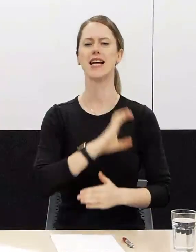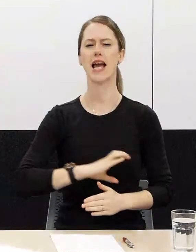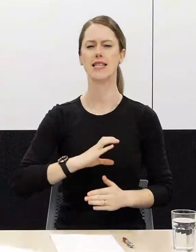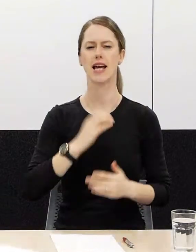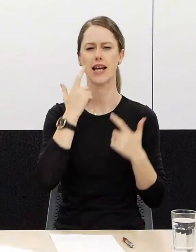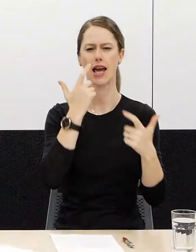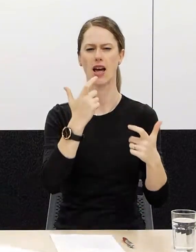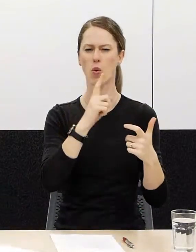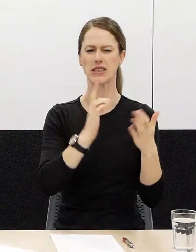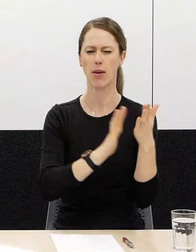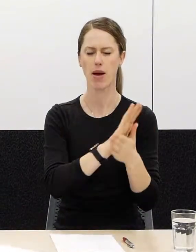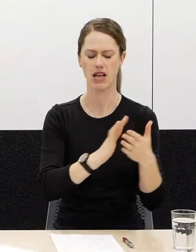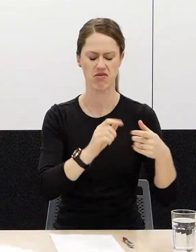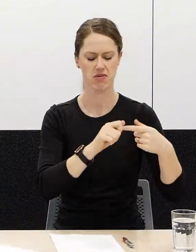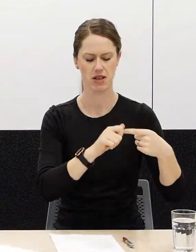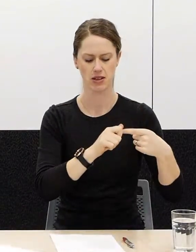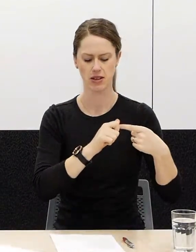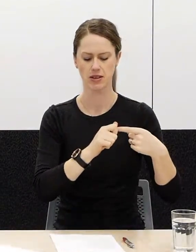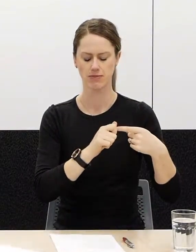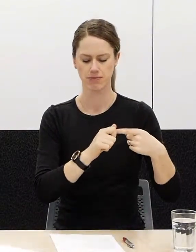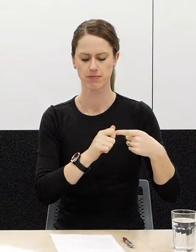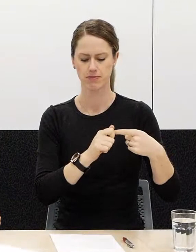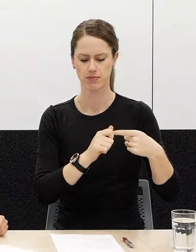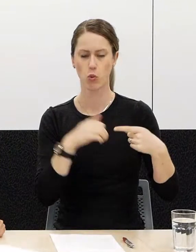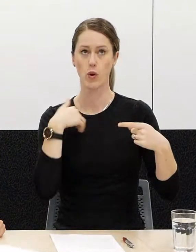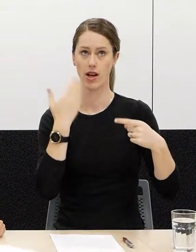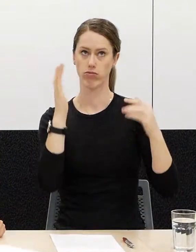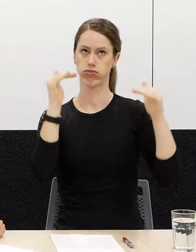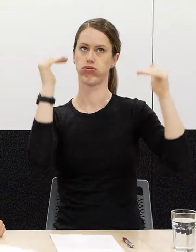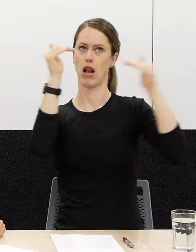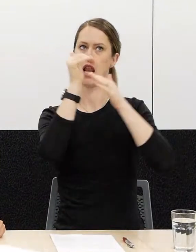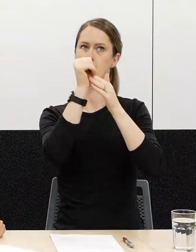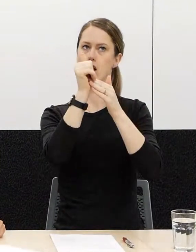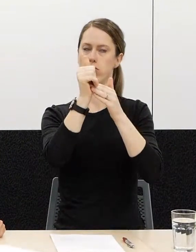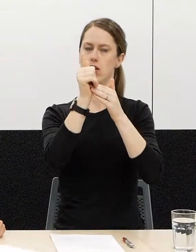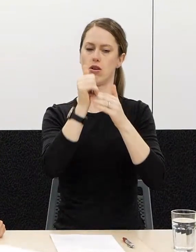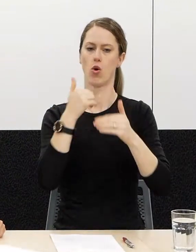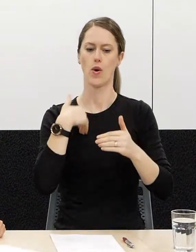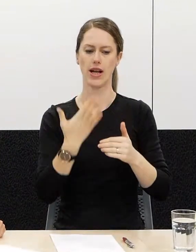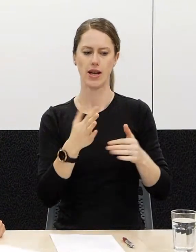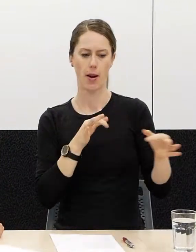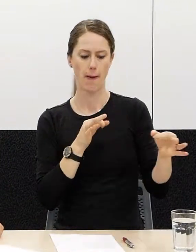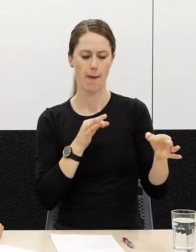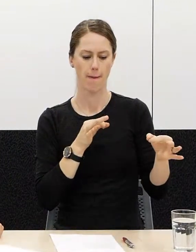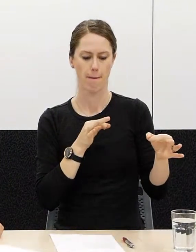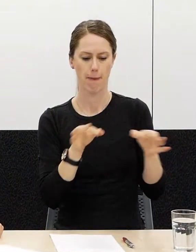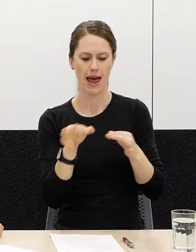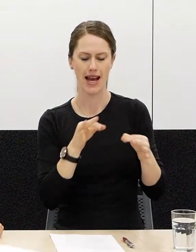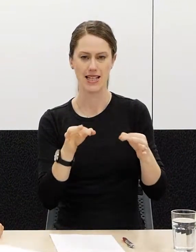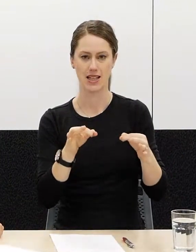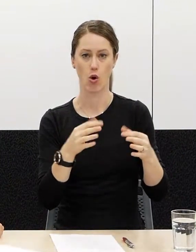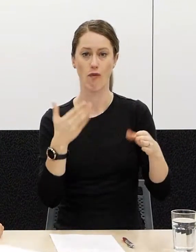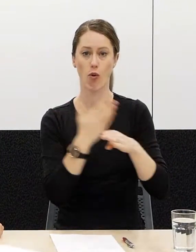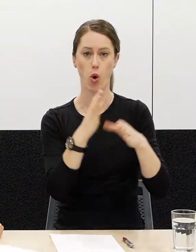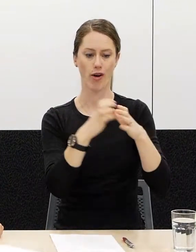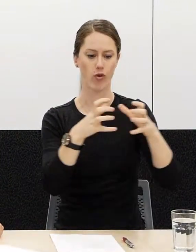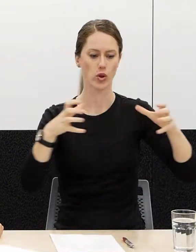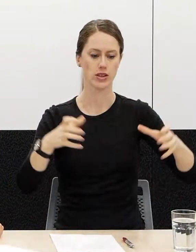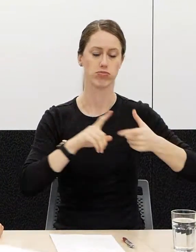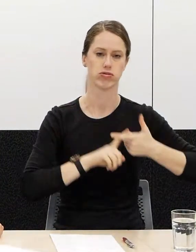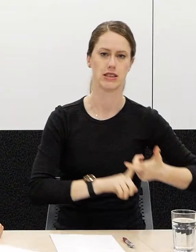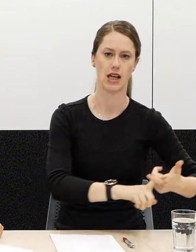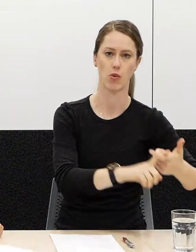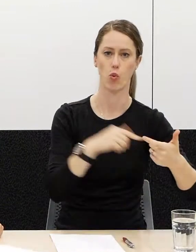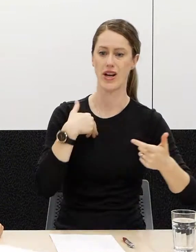what this is really about is about good strategic leadership, planned sustainable workforce, excellent data